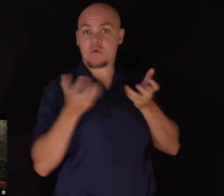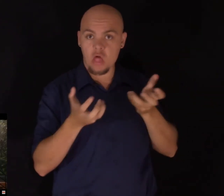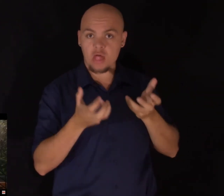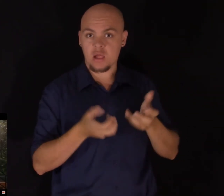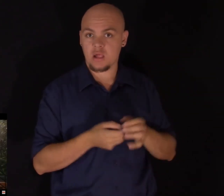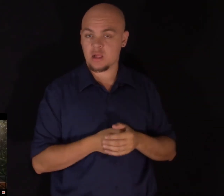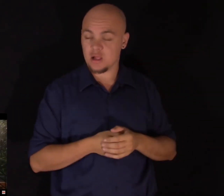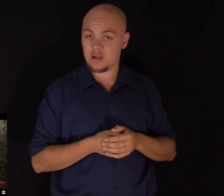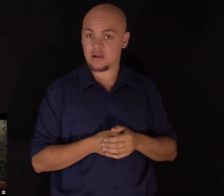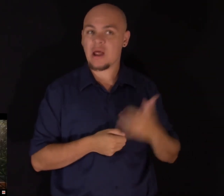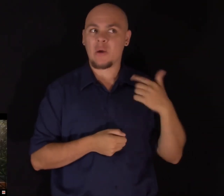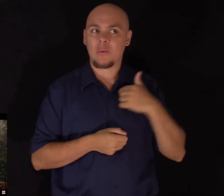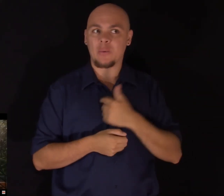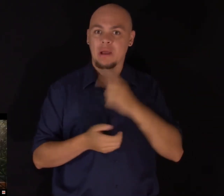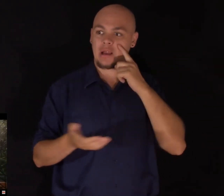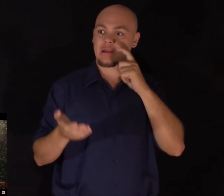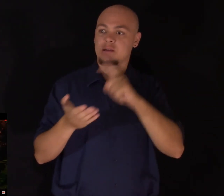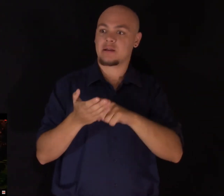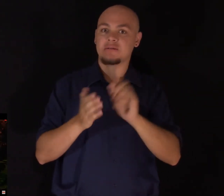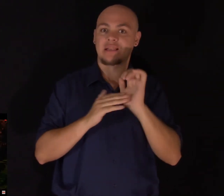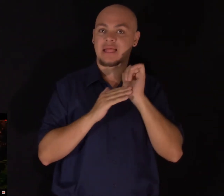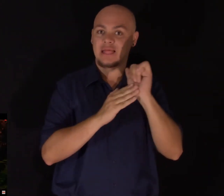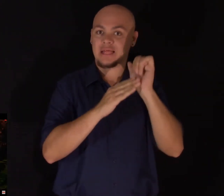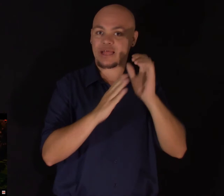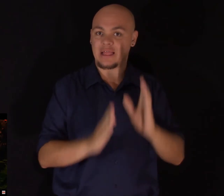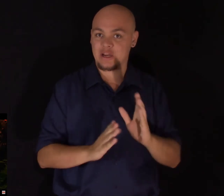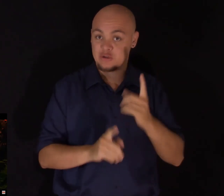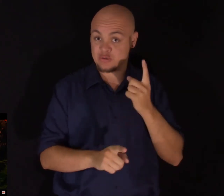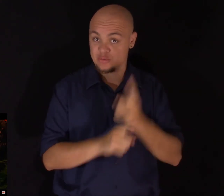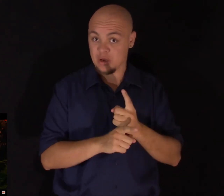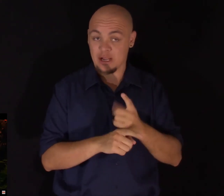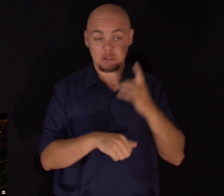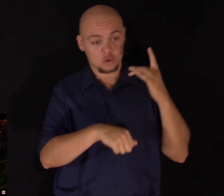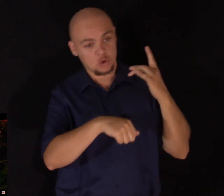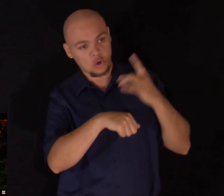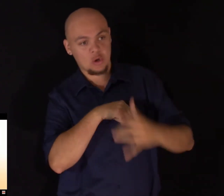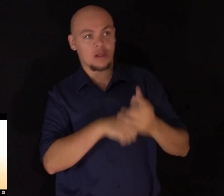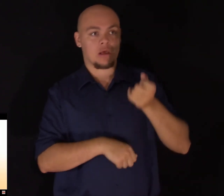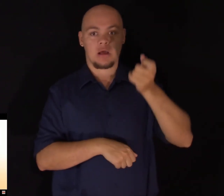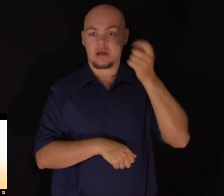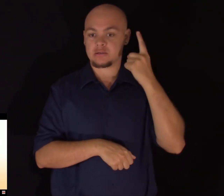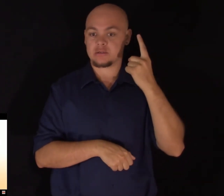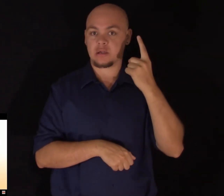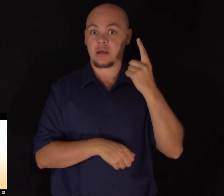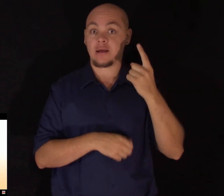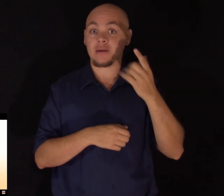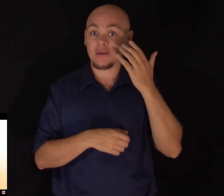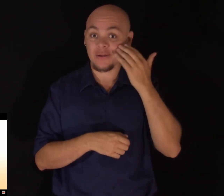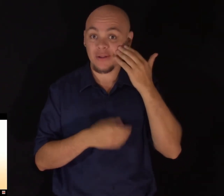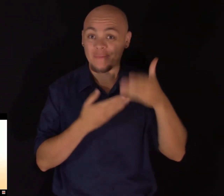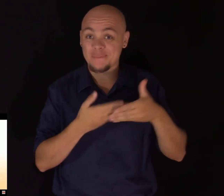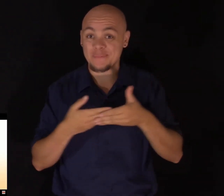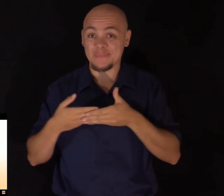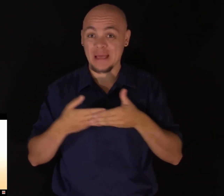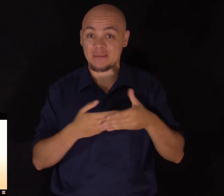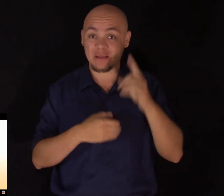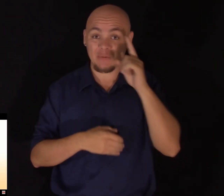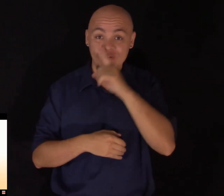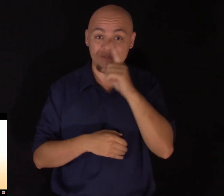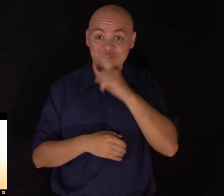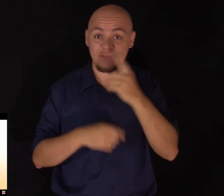We're hardwired to become leaders of the pack. It starts really, really early. How early? Well, babies will fake a